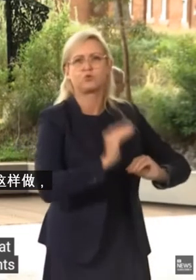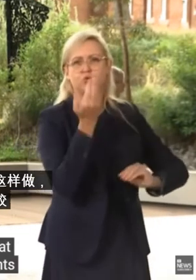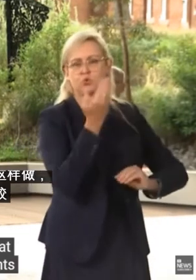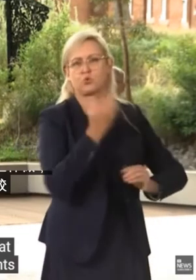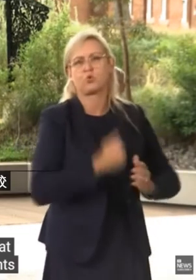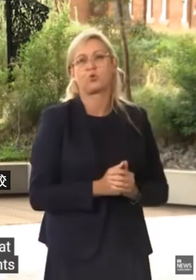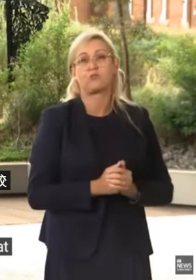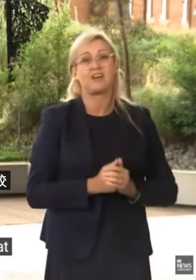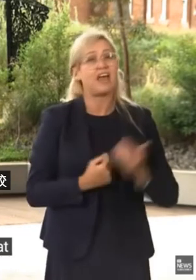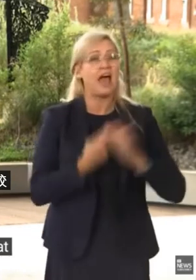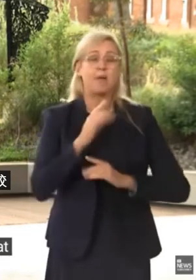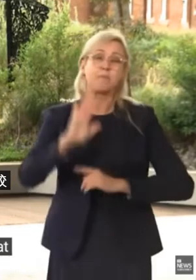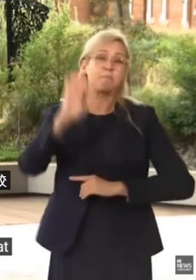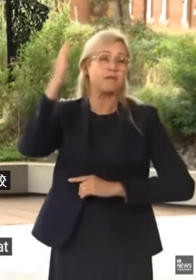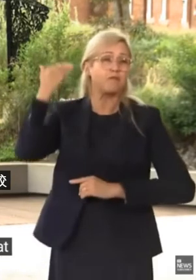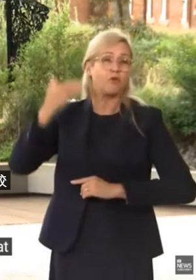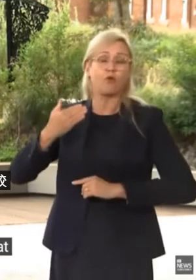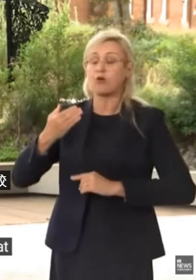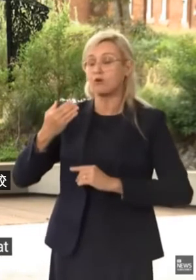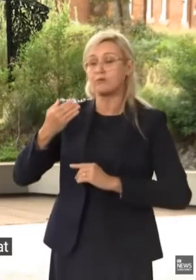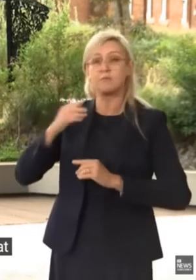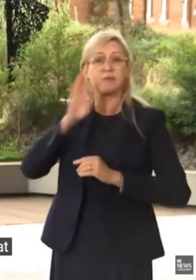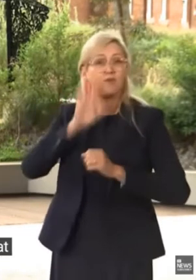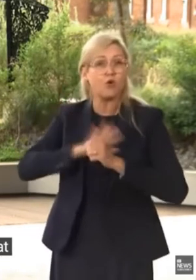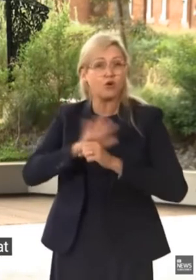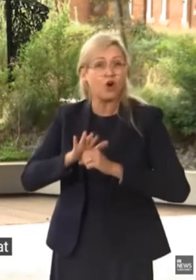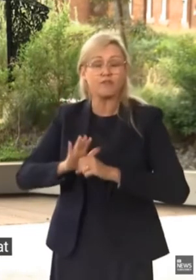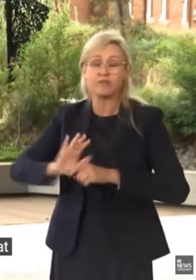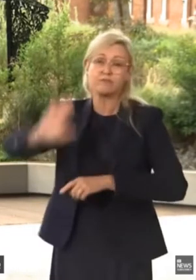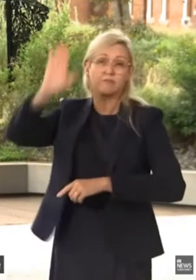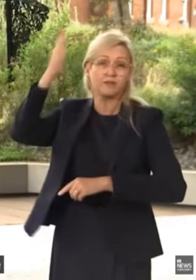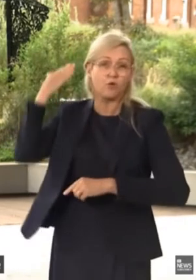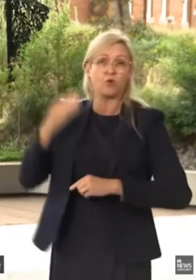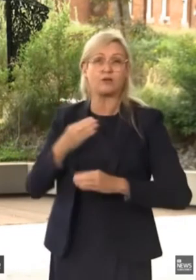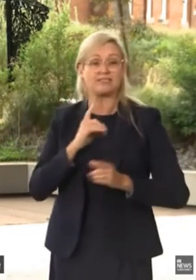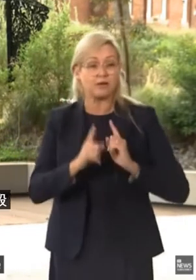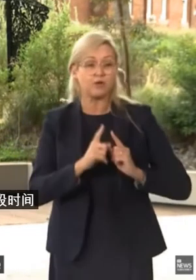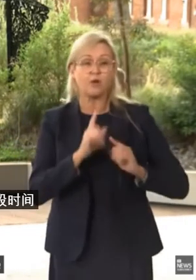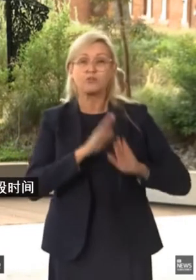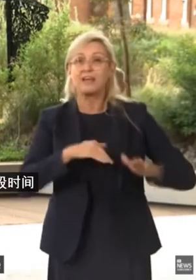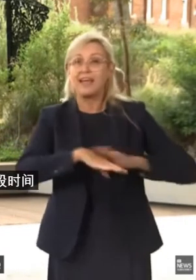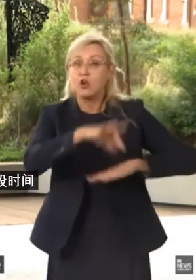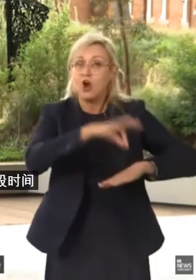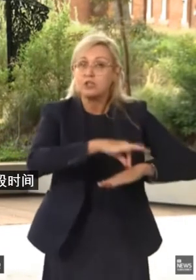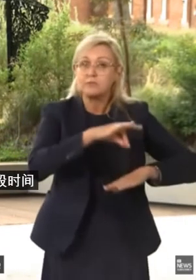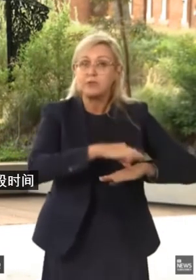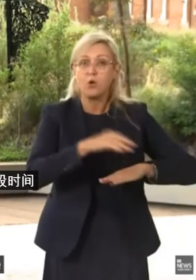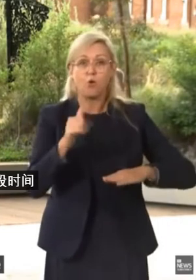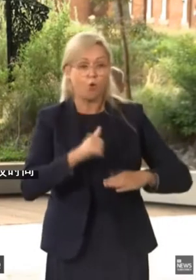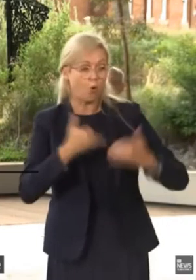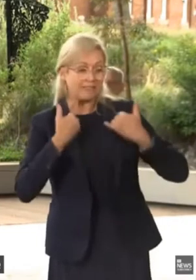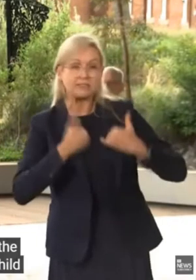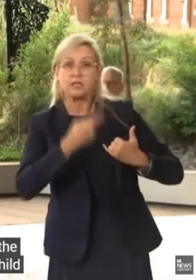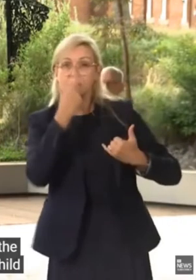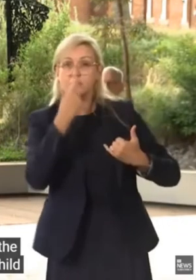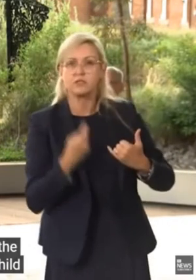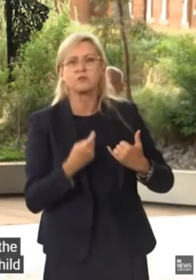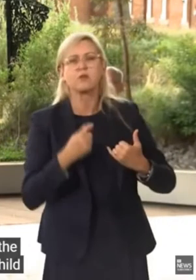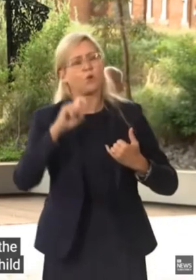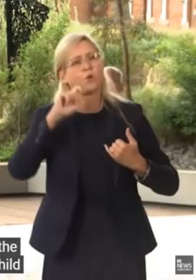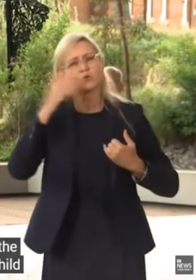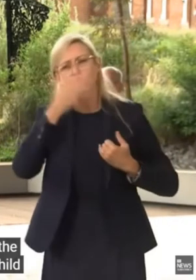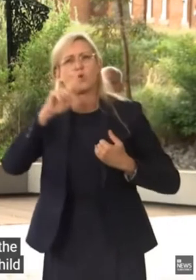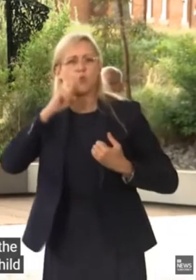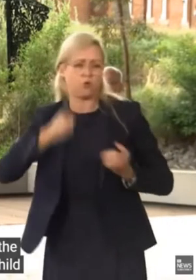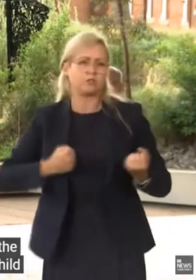Those children were at school before the pandemic. There were times when a child going through treatment may miss a period of school, and we would of course support them to continue their learning.